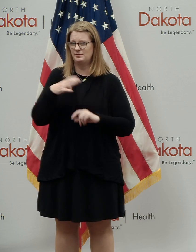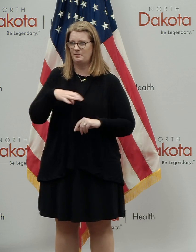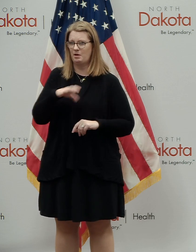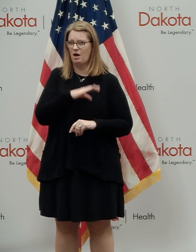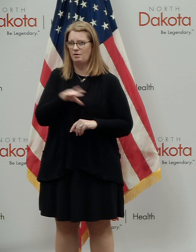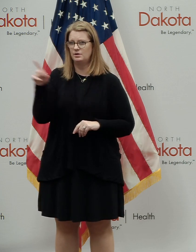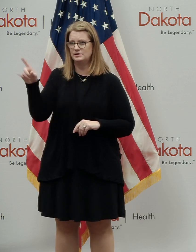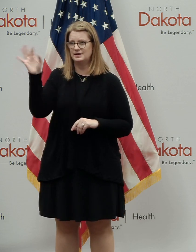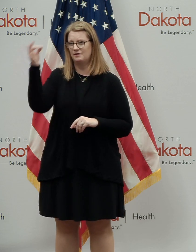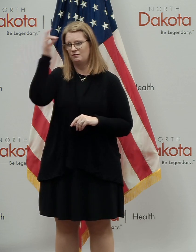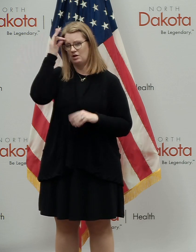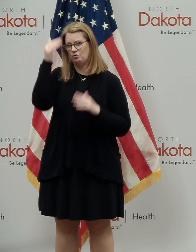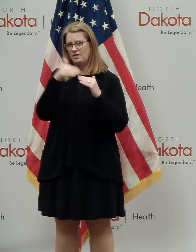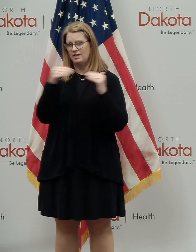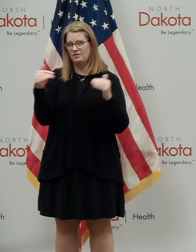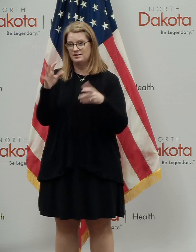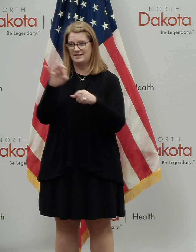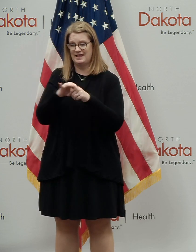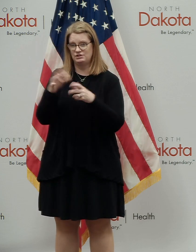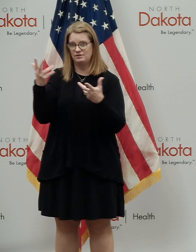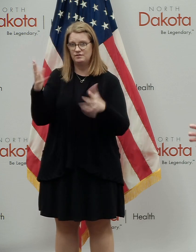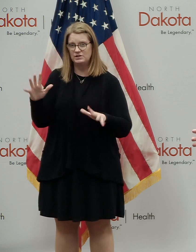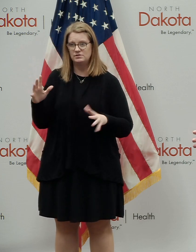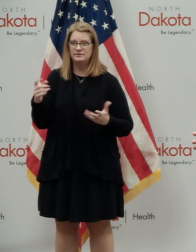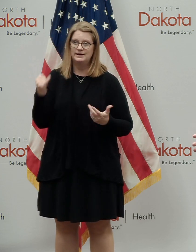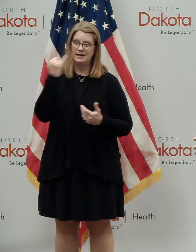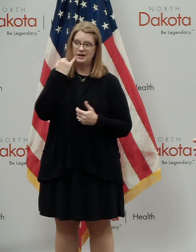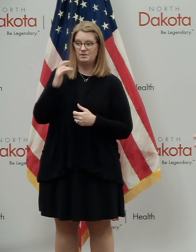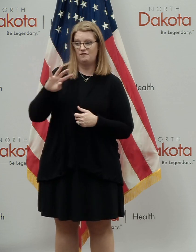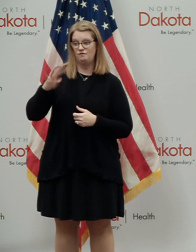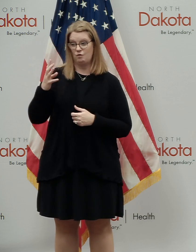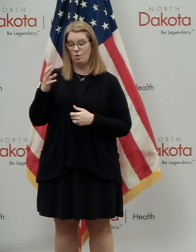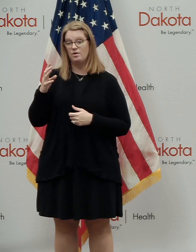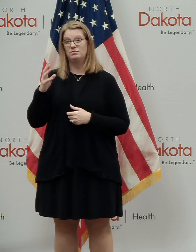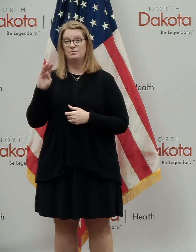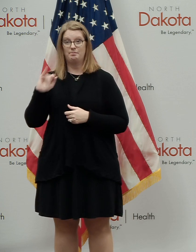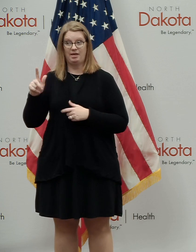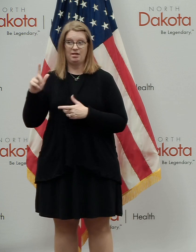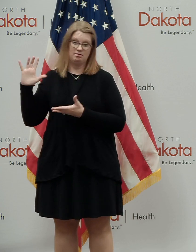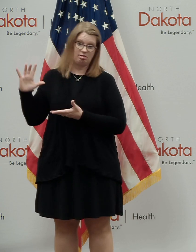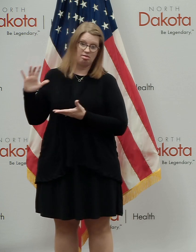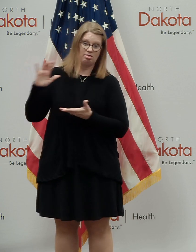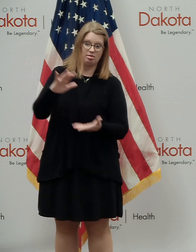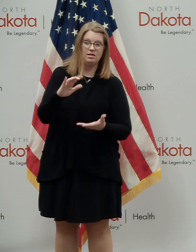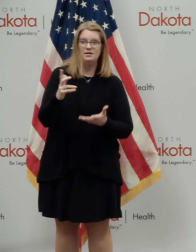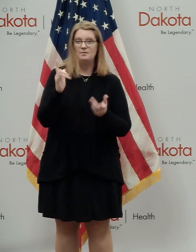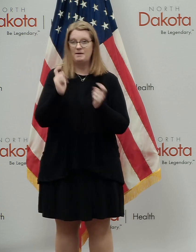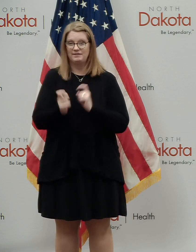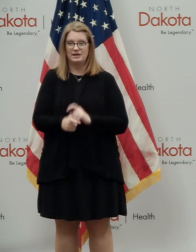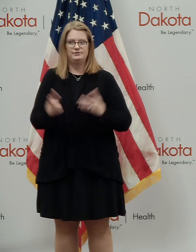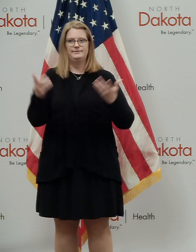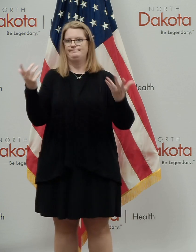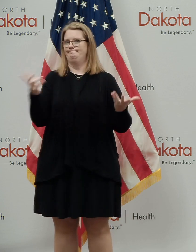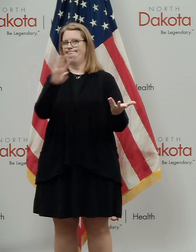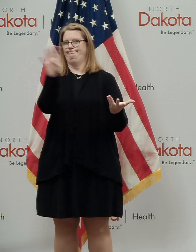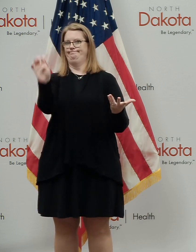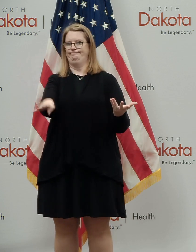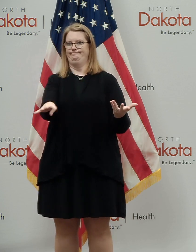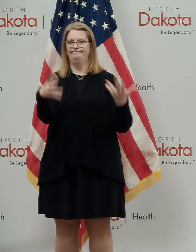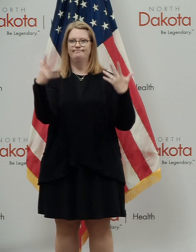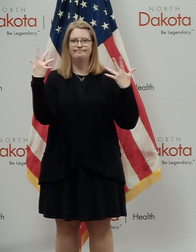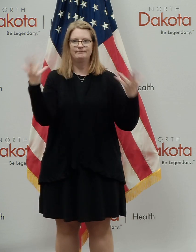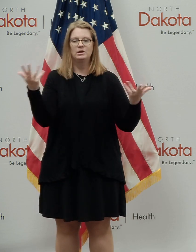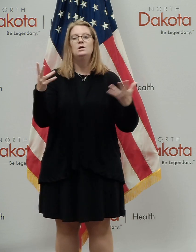Congress at the federal level until after the election, whether there's going to be a fourth stimulus bill, whether there's going to be modifications. So at least from